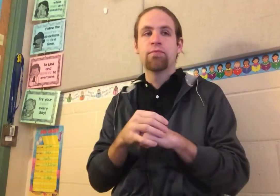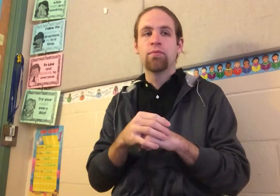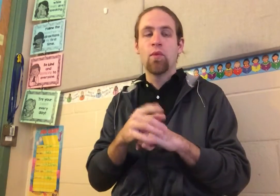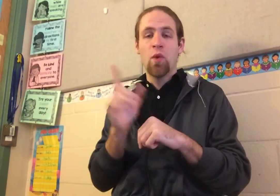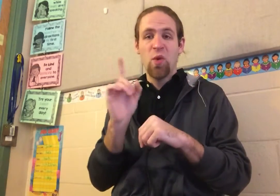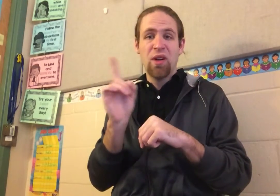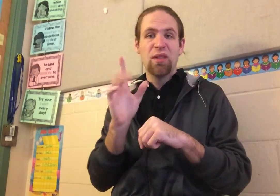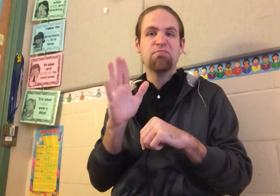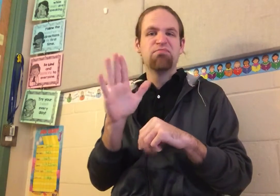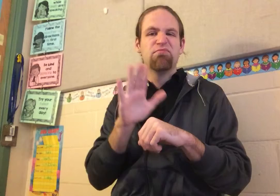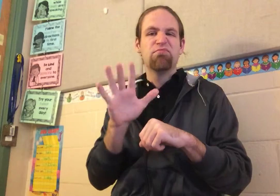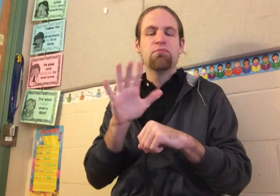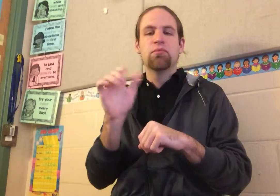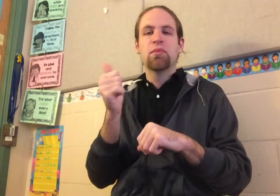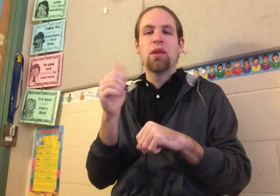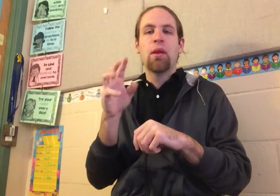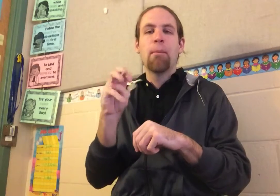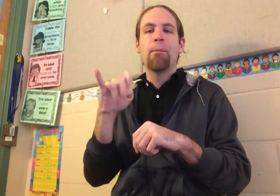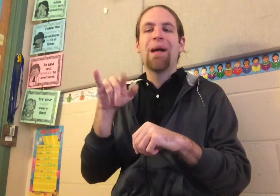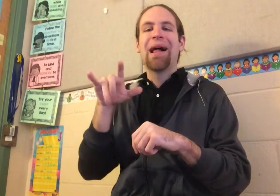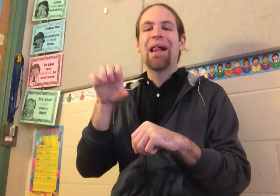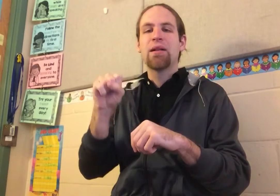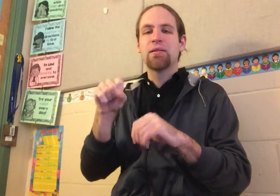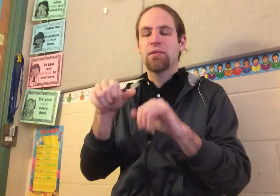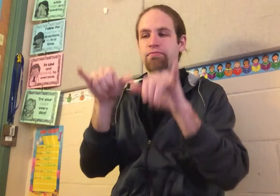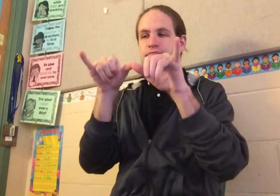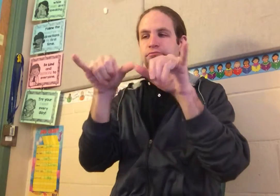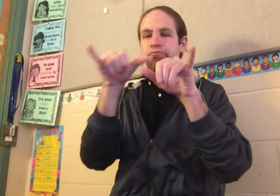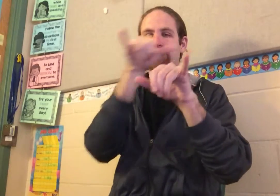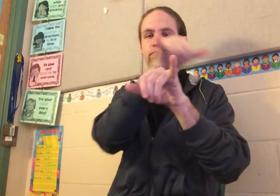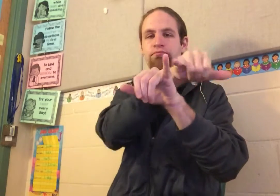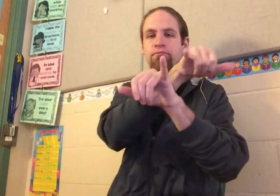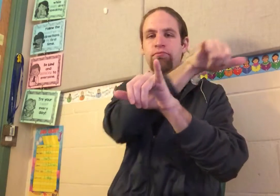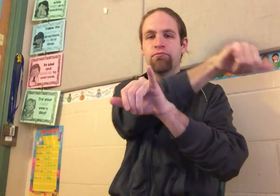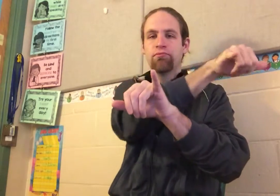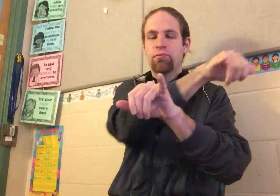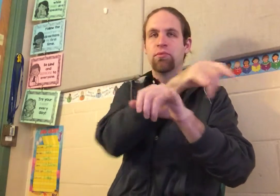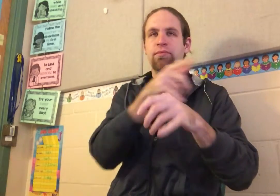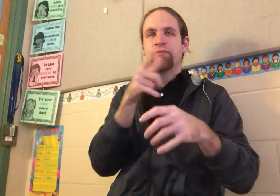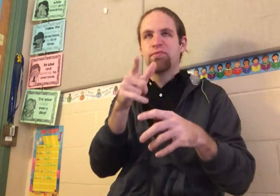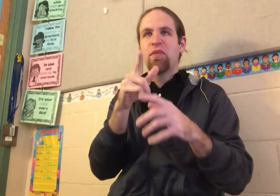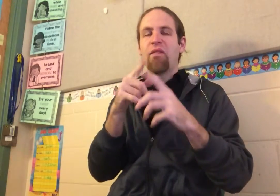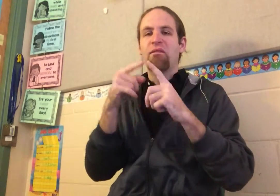miles apart. That was about as far as a horse could gallop before getting tired.